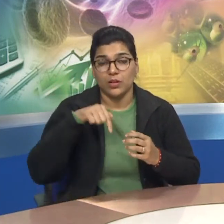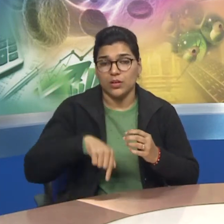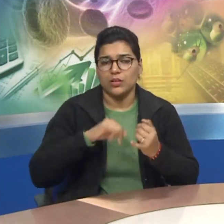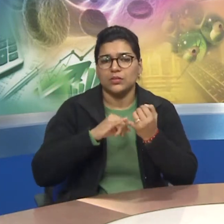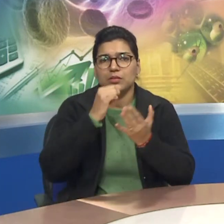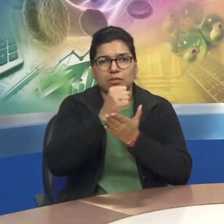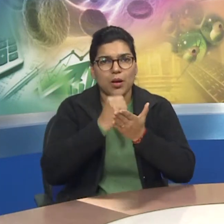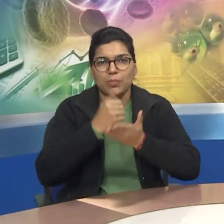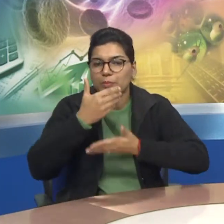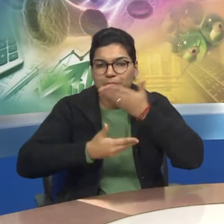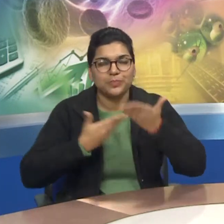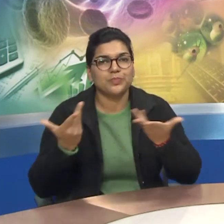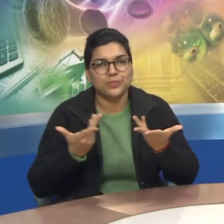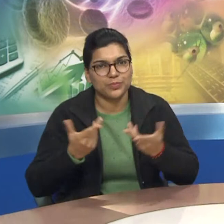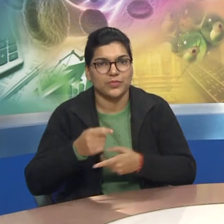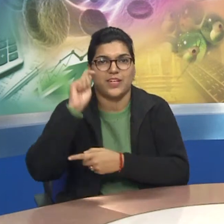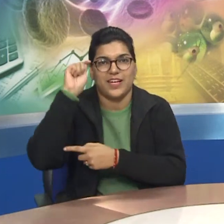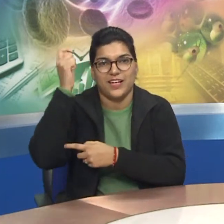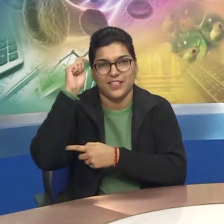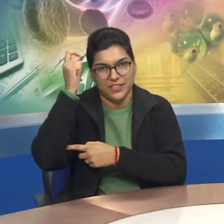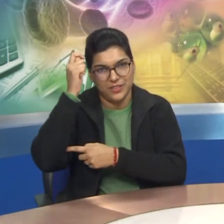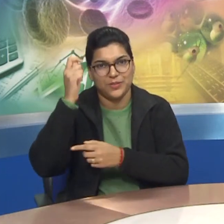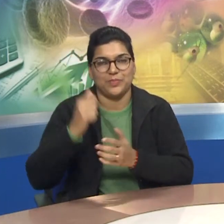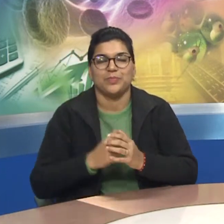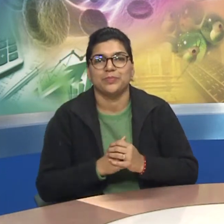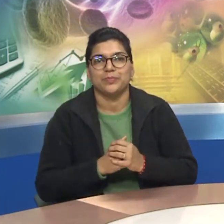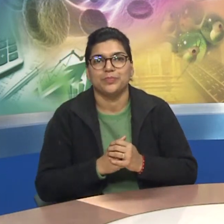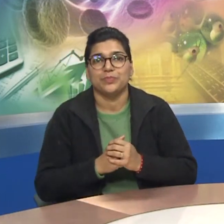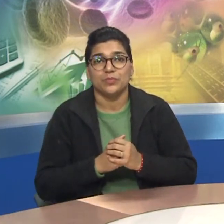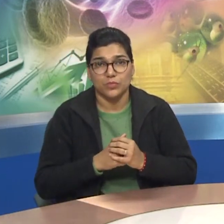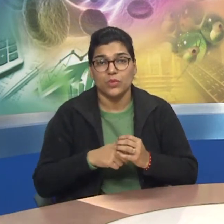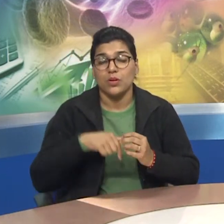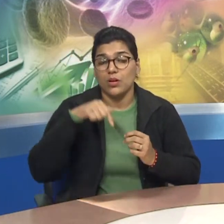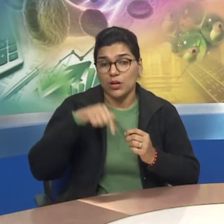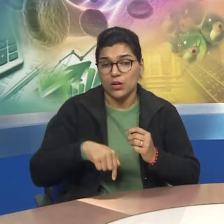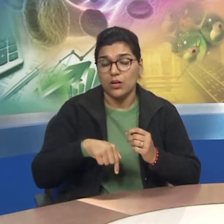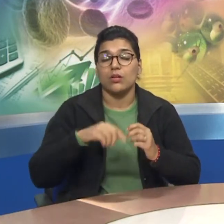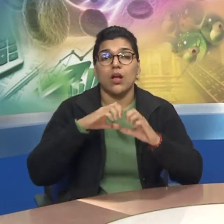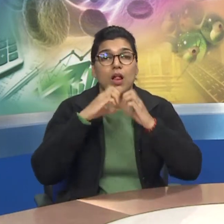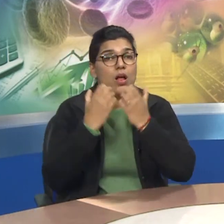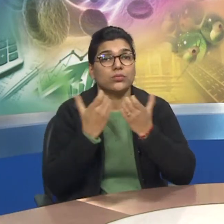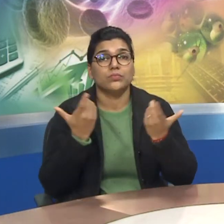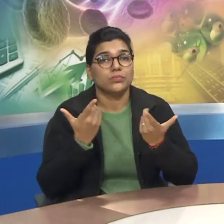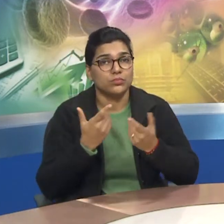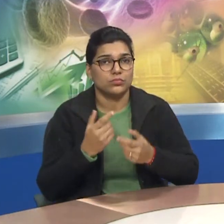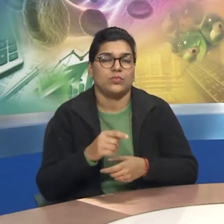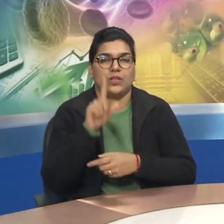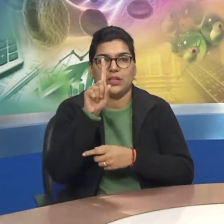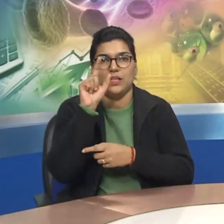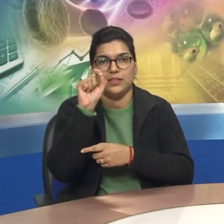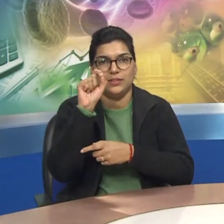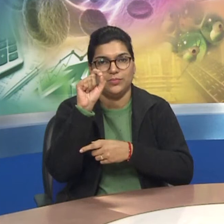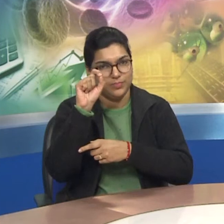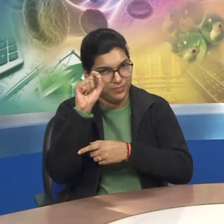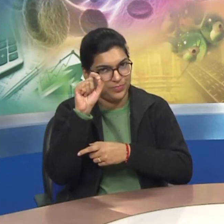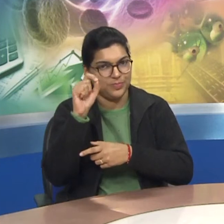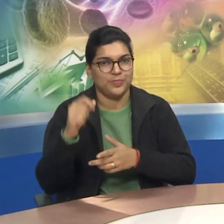session. We are doing subject English. This is for secondary